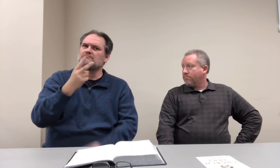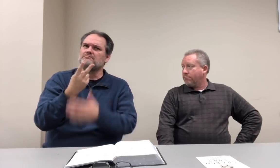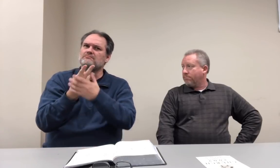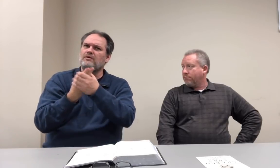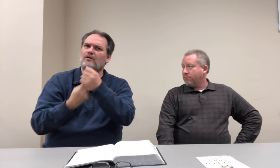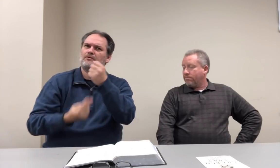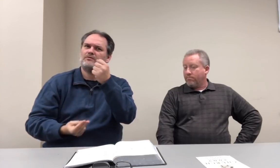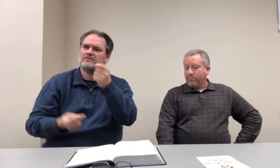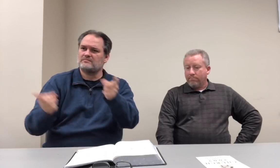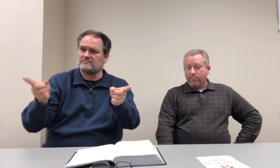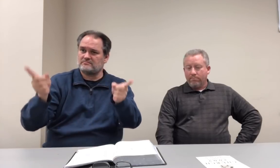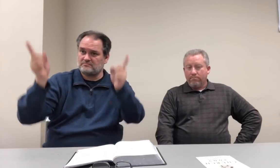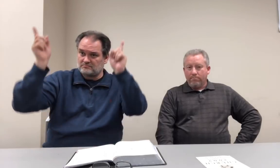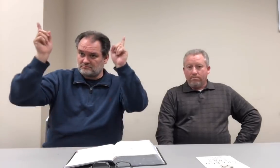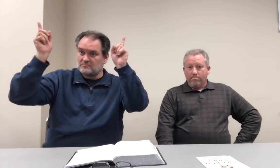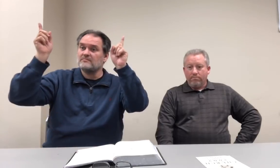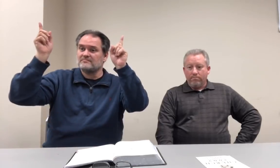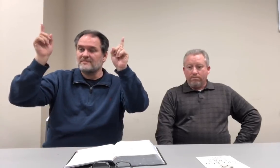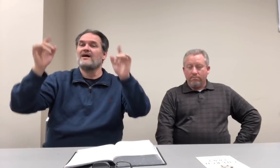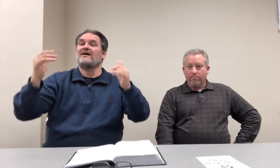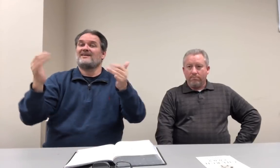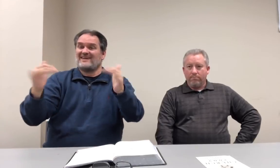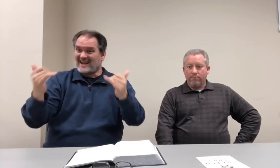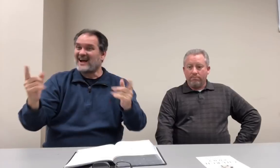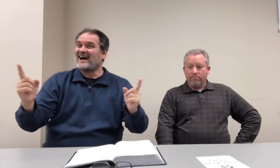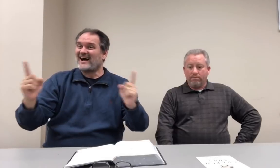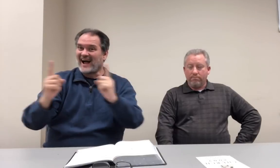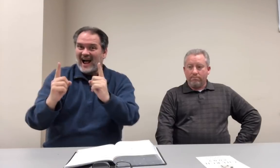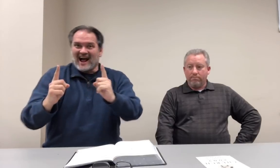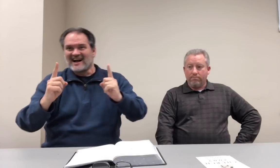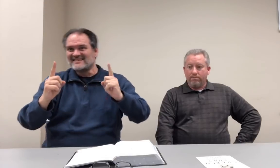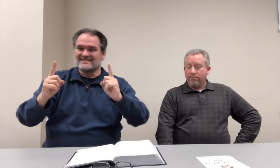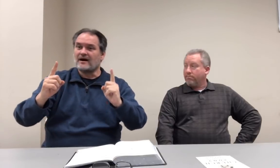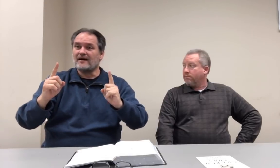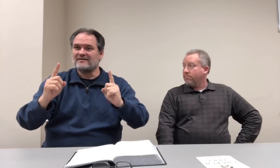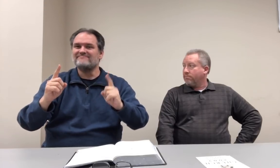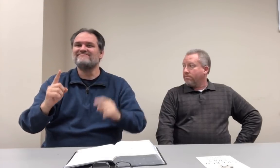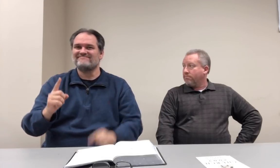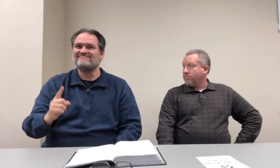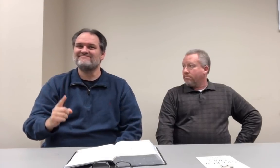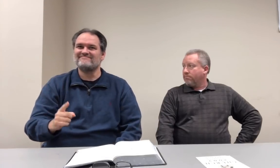Or the God who, through John the Baptist, warned the Israelites that the wrath could come.